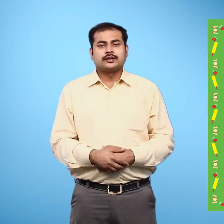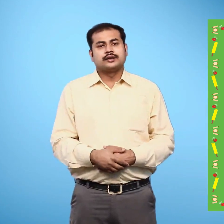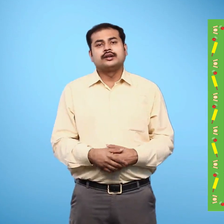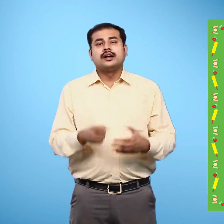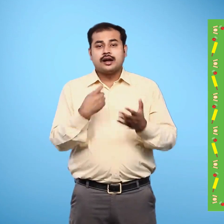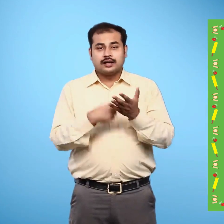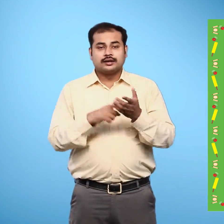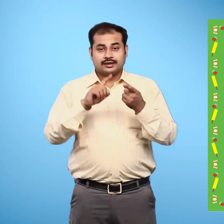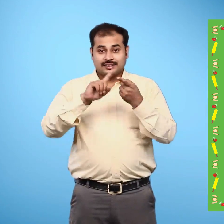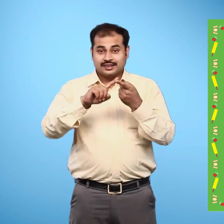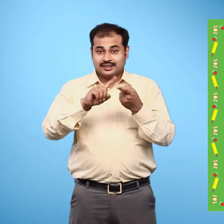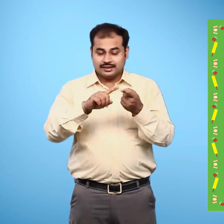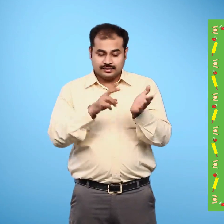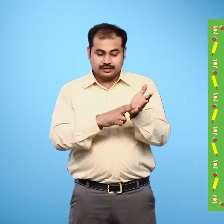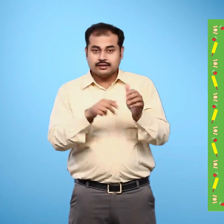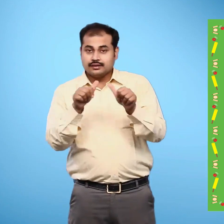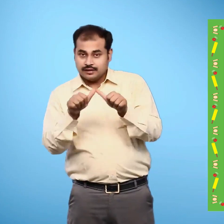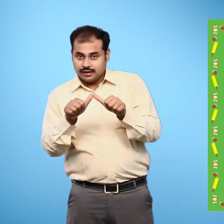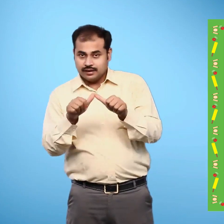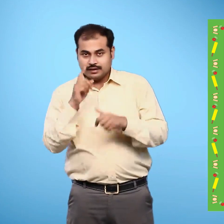A girl, Rina, is saying,